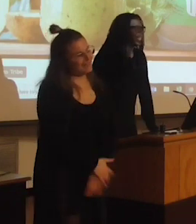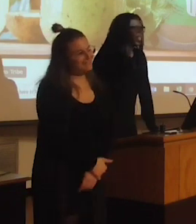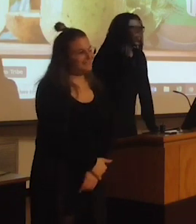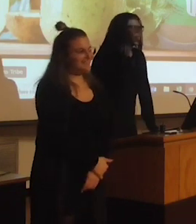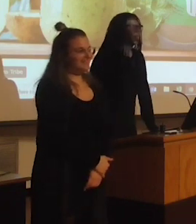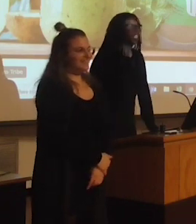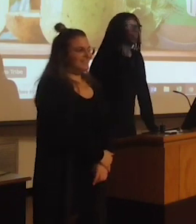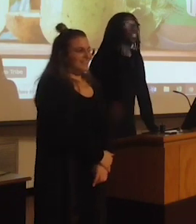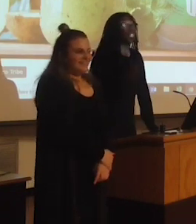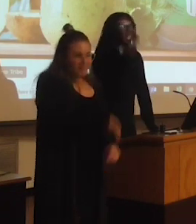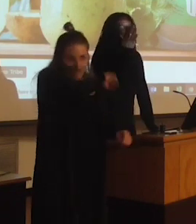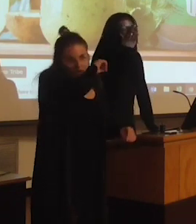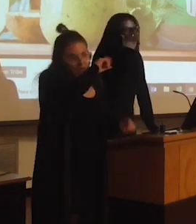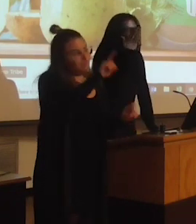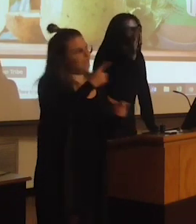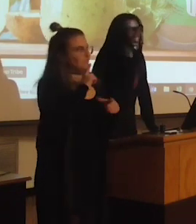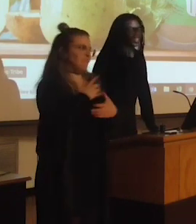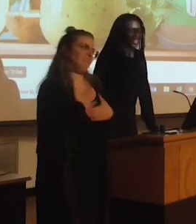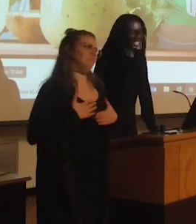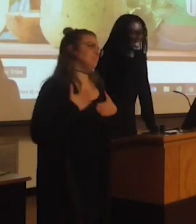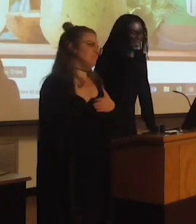really